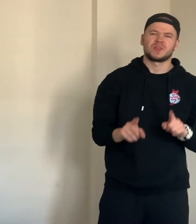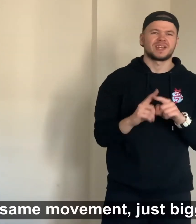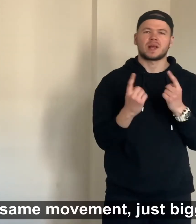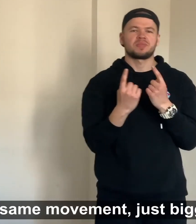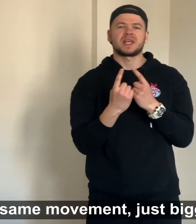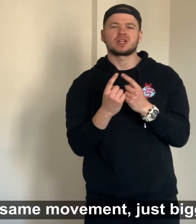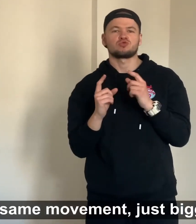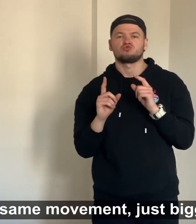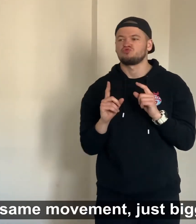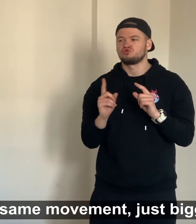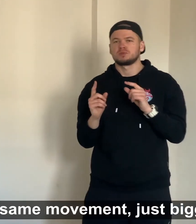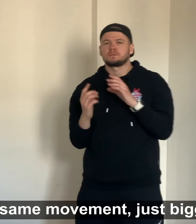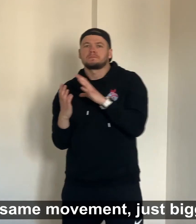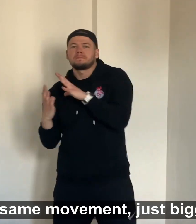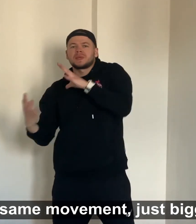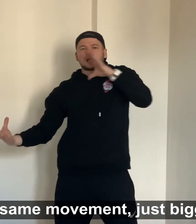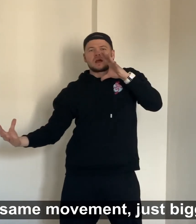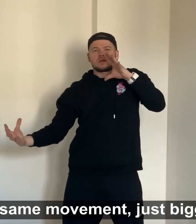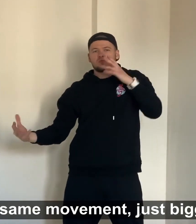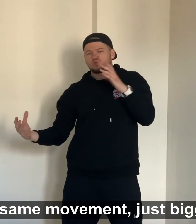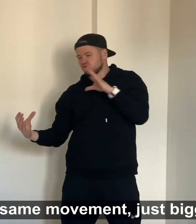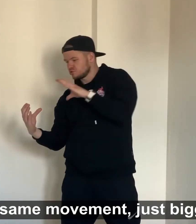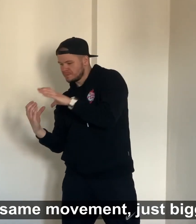It's the same movement, just bigger or smaller.